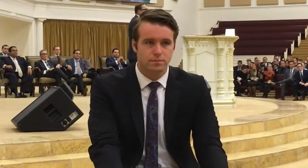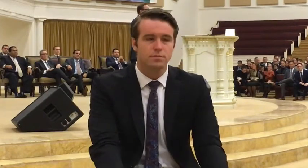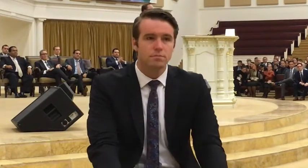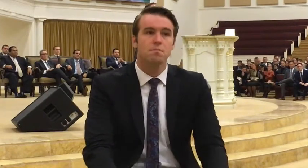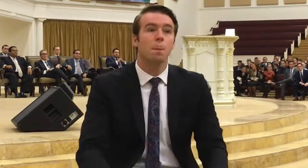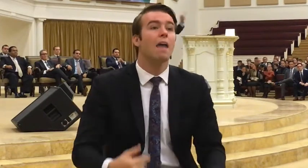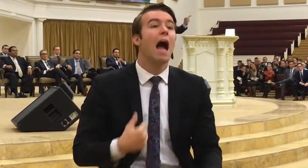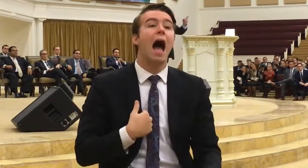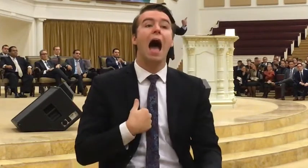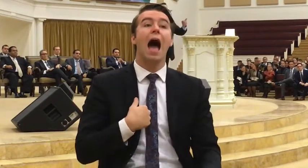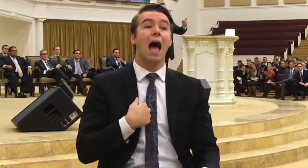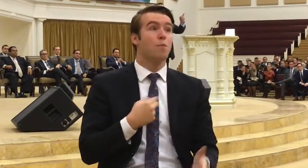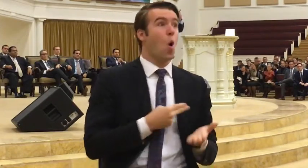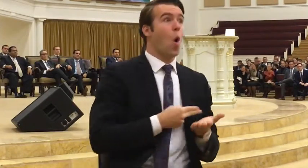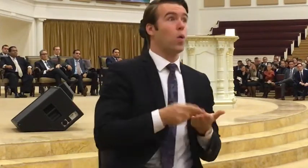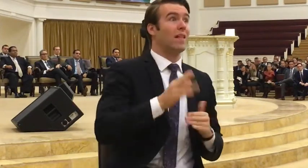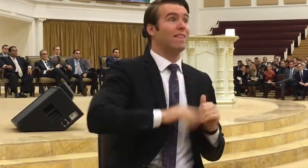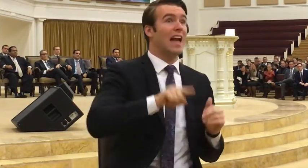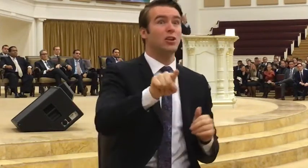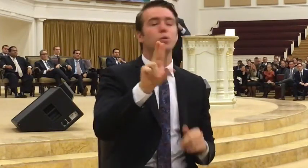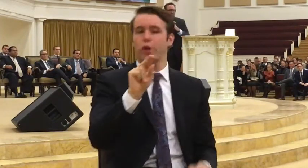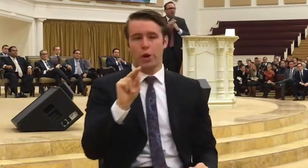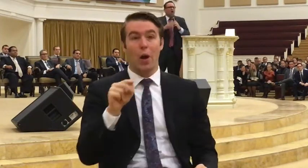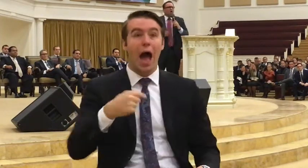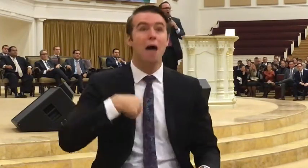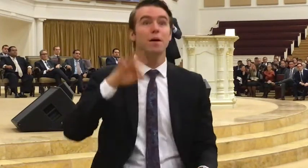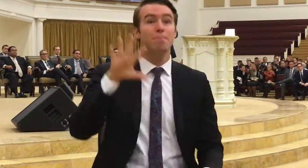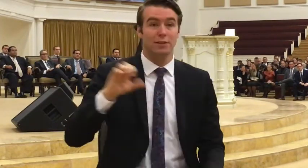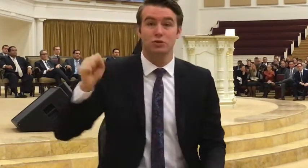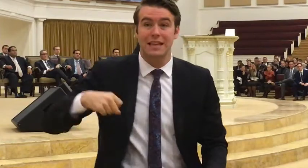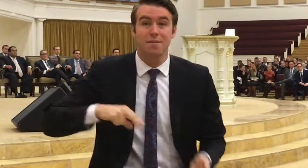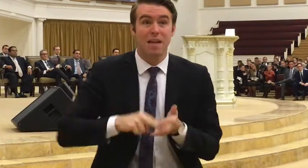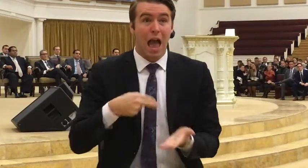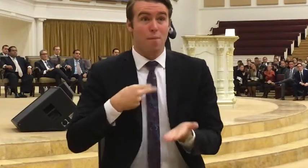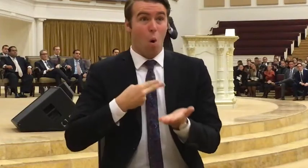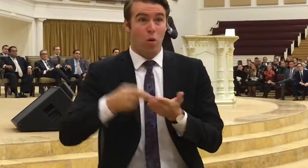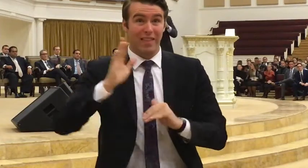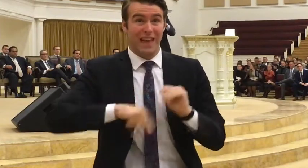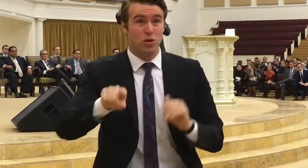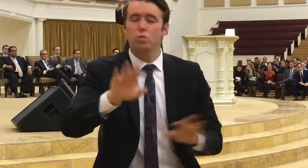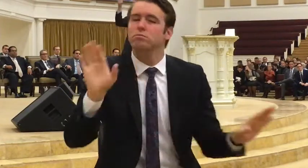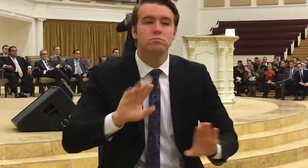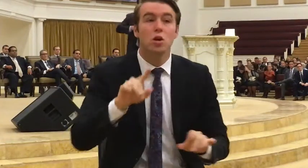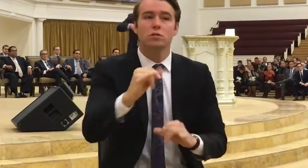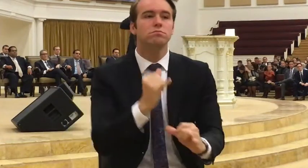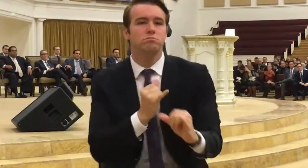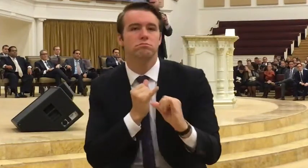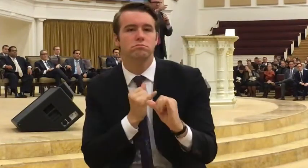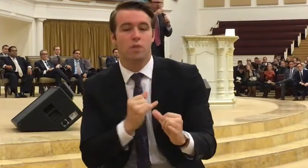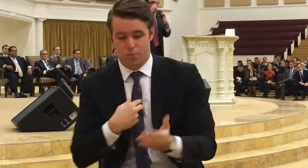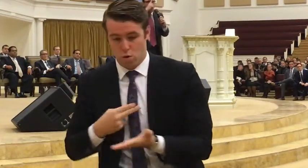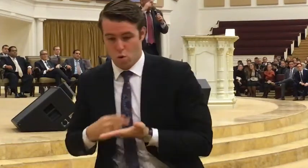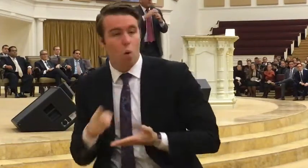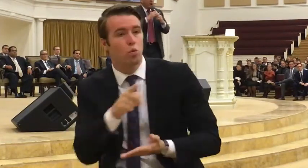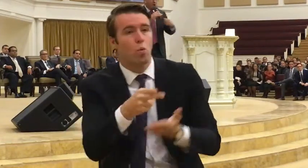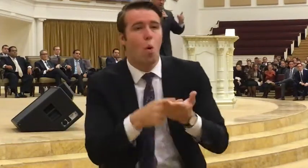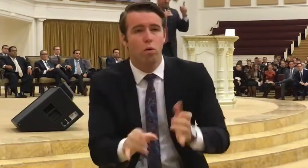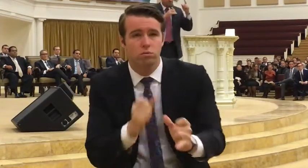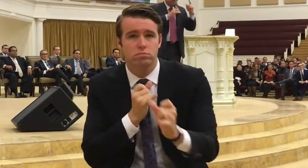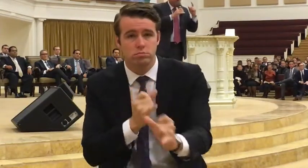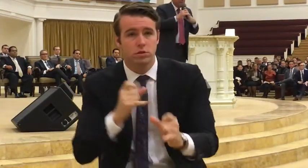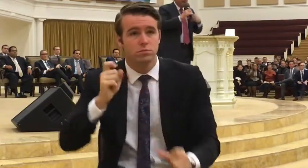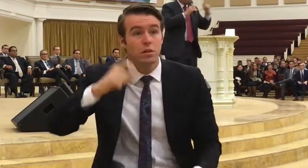I am no more holy than you just because I'm a pastor. You're to be as holy as I am. I'm supposed to be as holy as you are. The